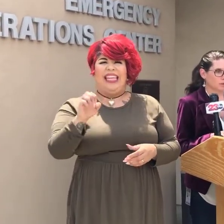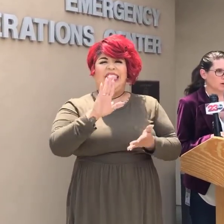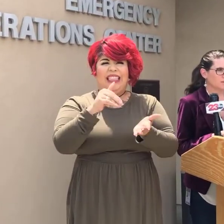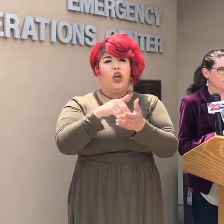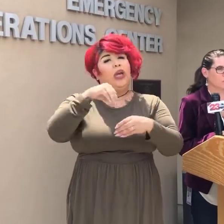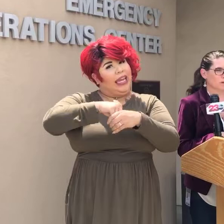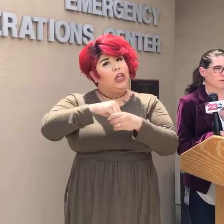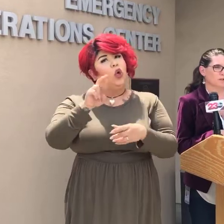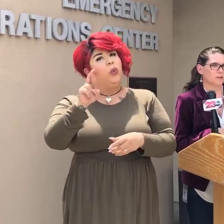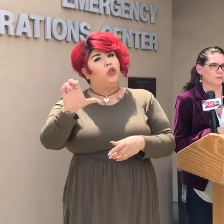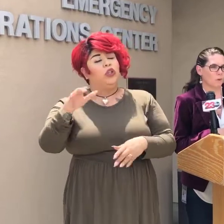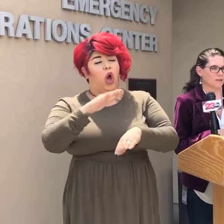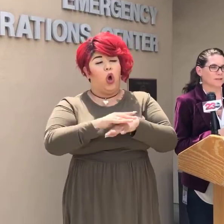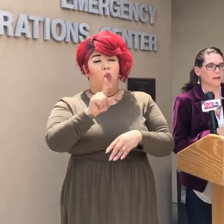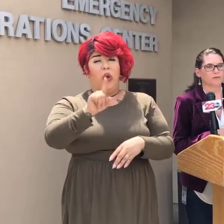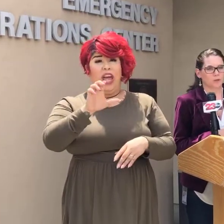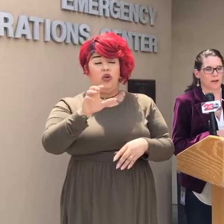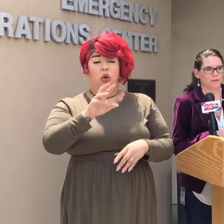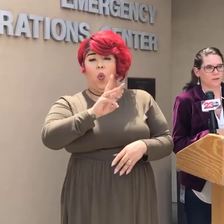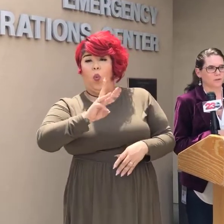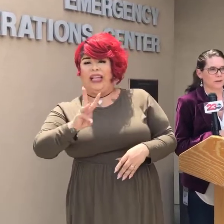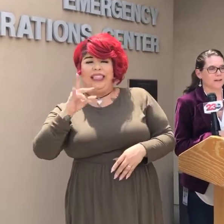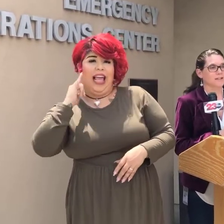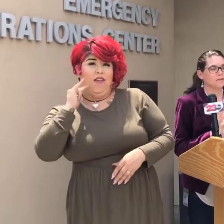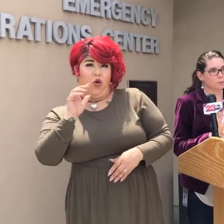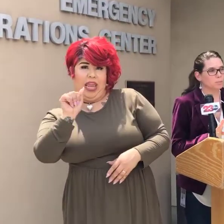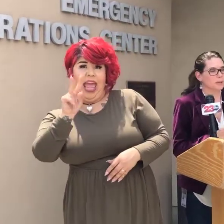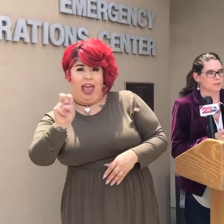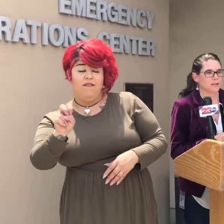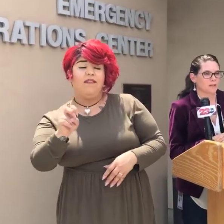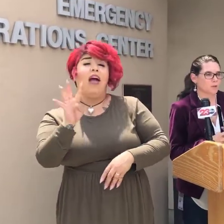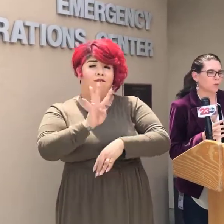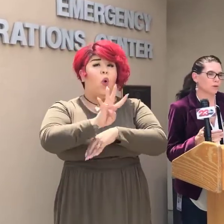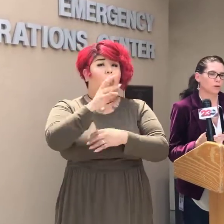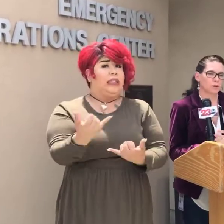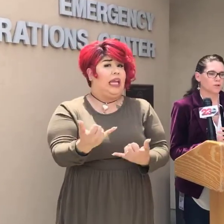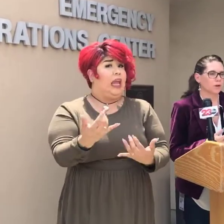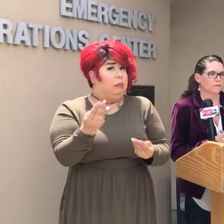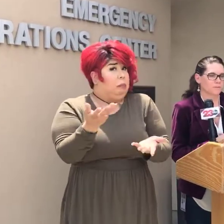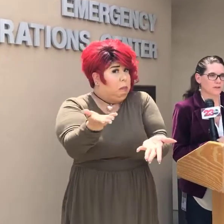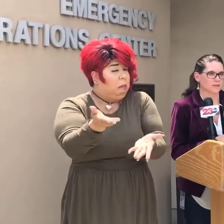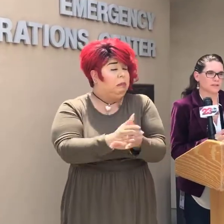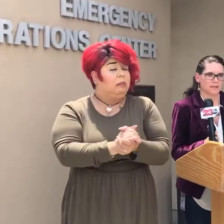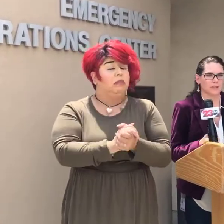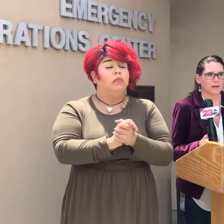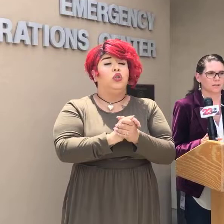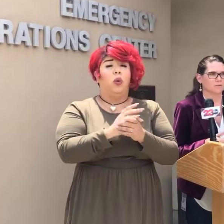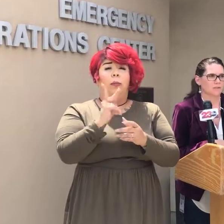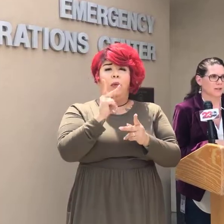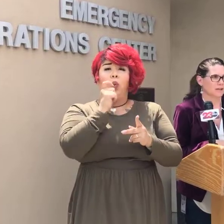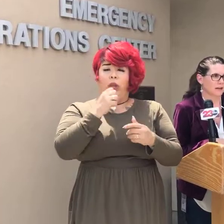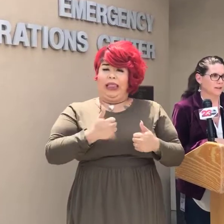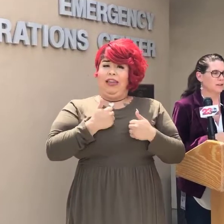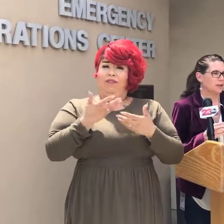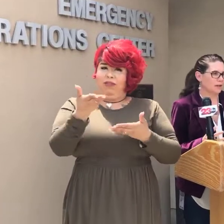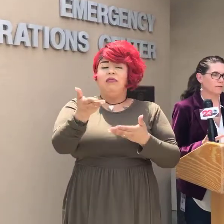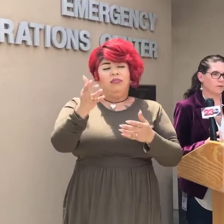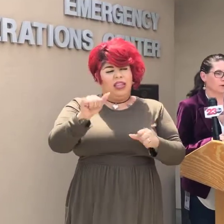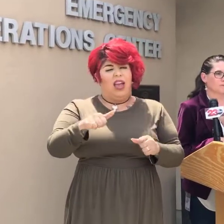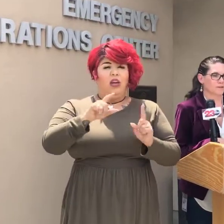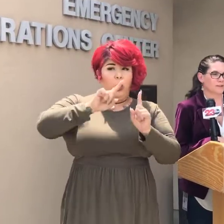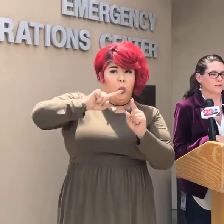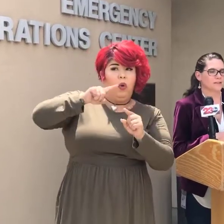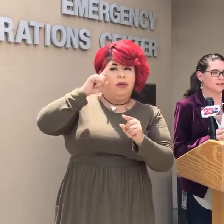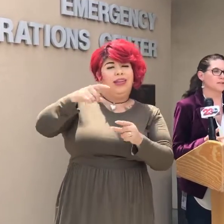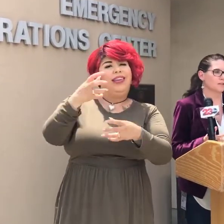in Ridgecrest on 100 West California Avenue, and that's at 4 p.m. today. So we would encourage all of the residents in the area to attend that